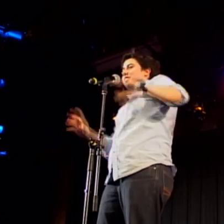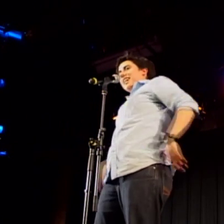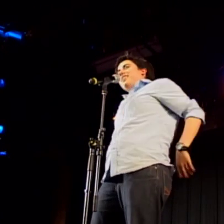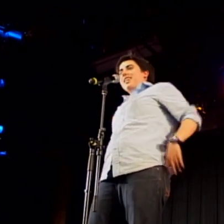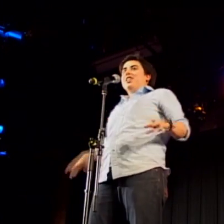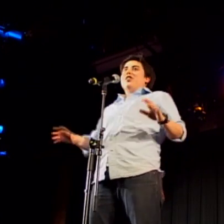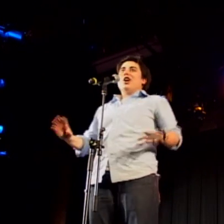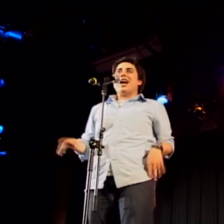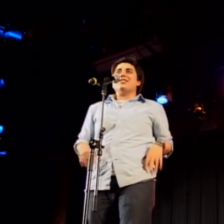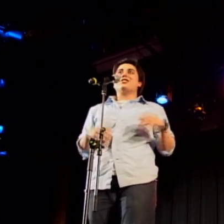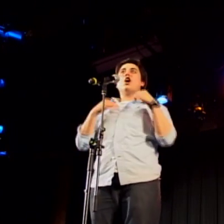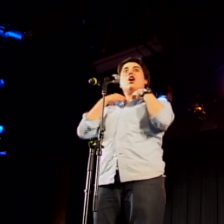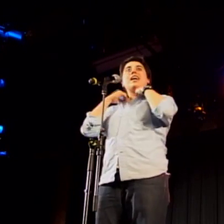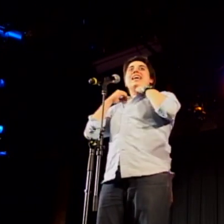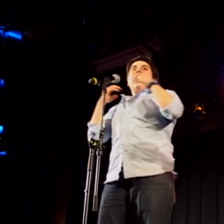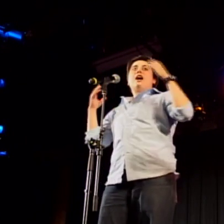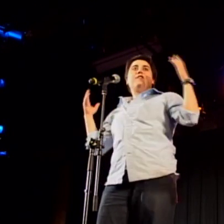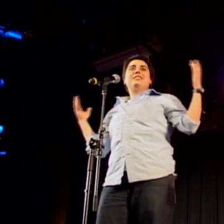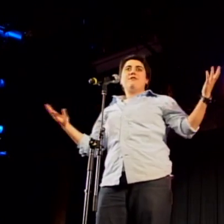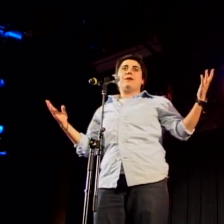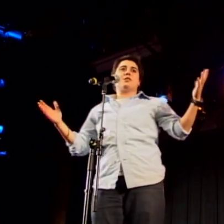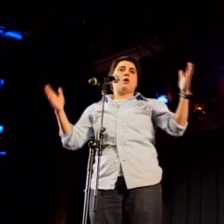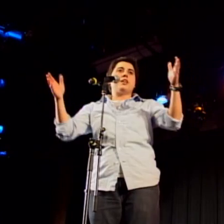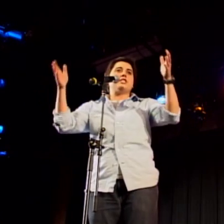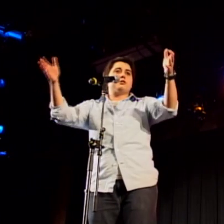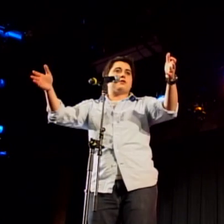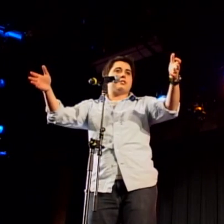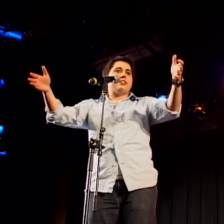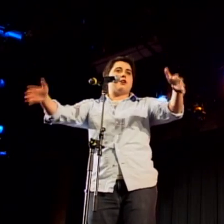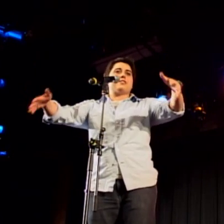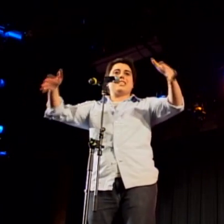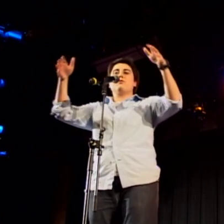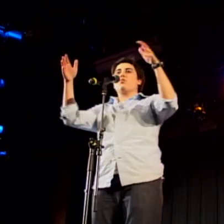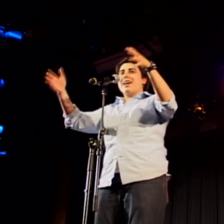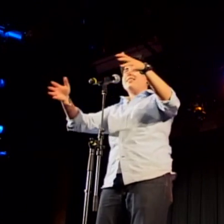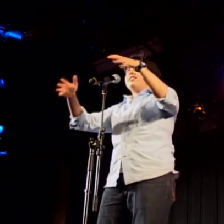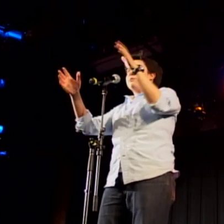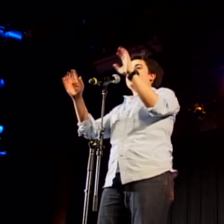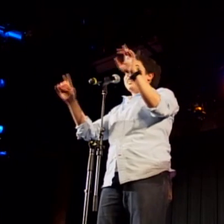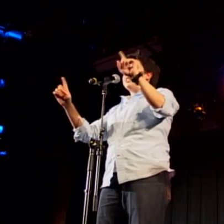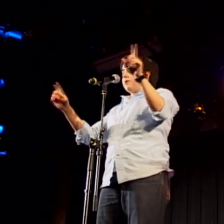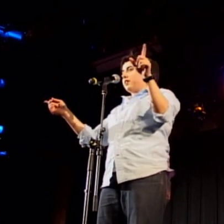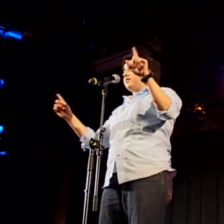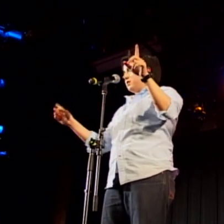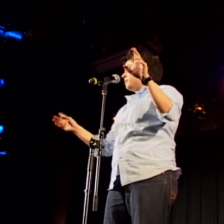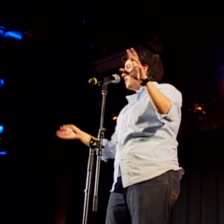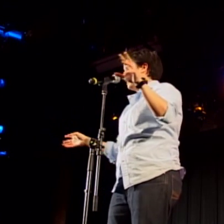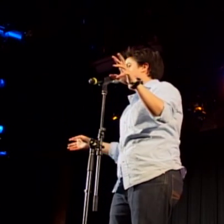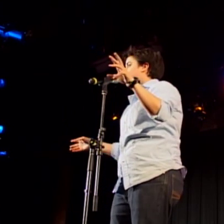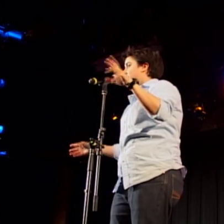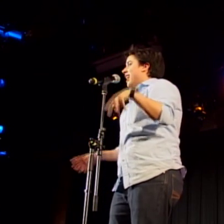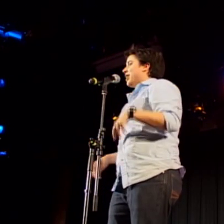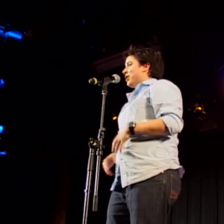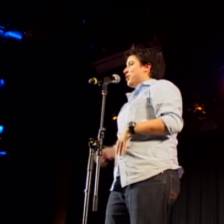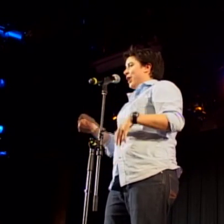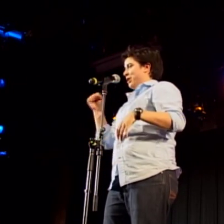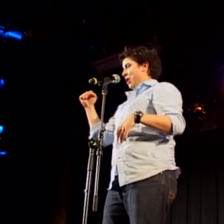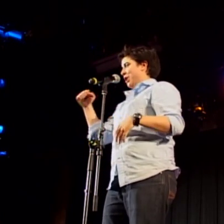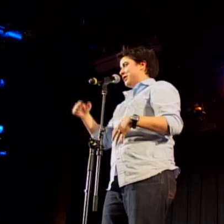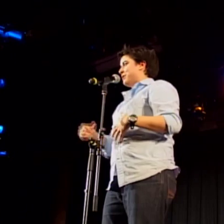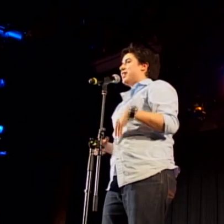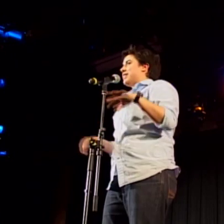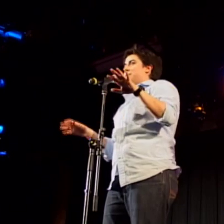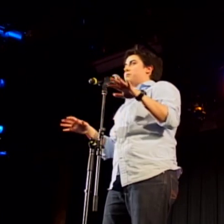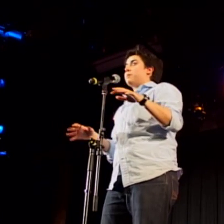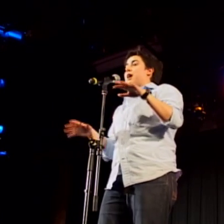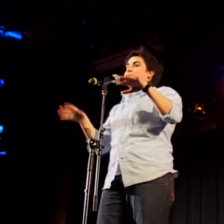did. Okay, thank you. All right, so a deaf president, what would he do his first day in office? He would change the American Disabilities Act, and all you were like,